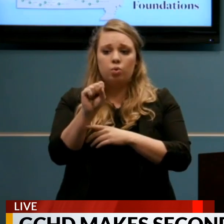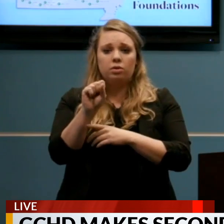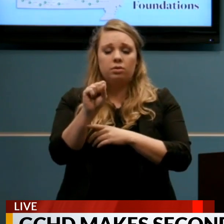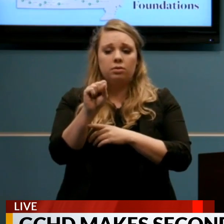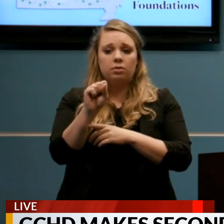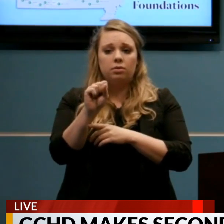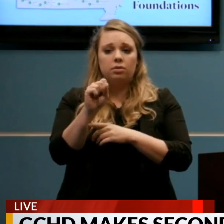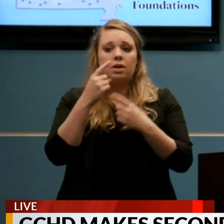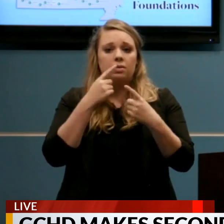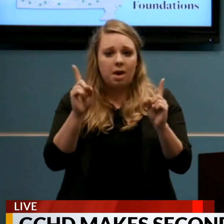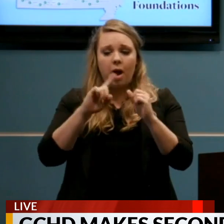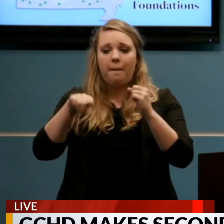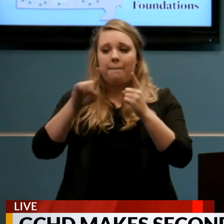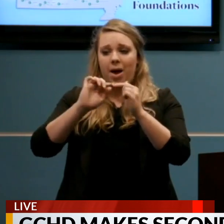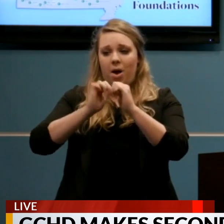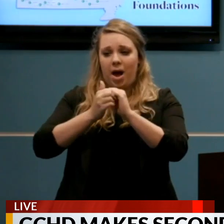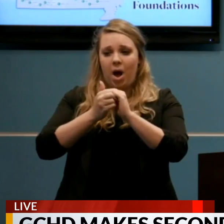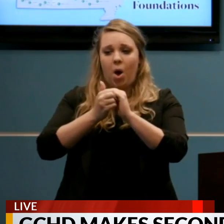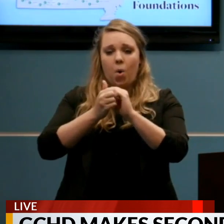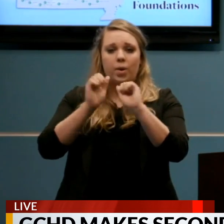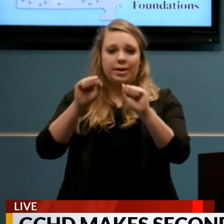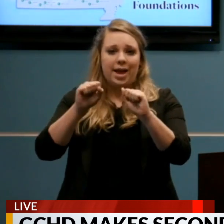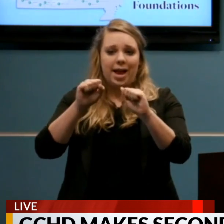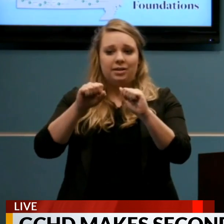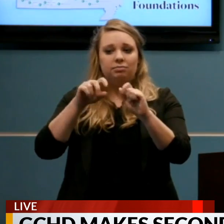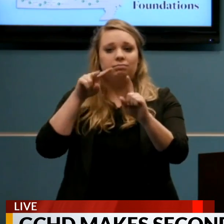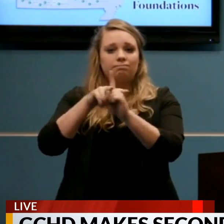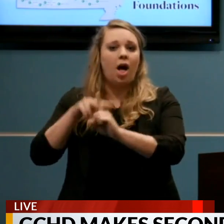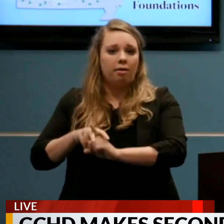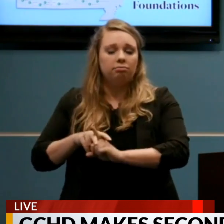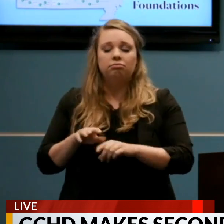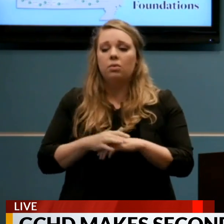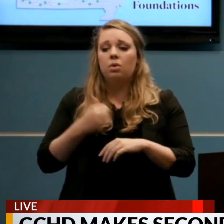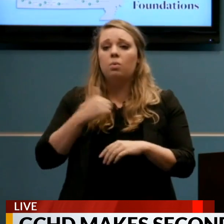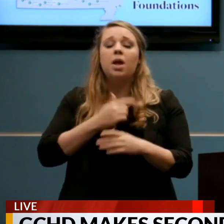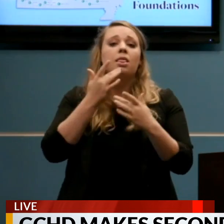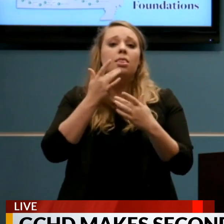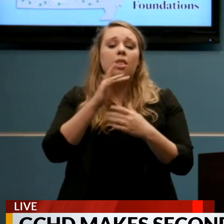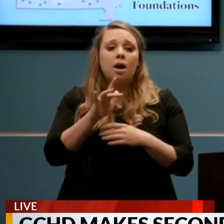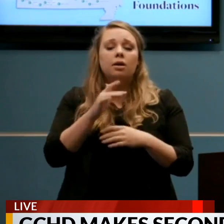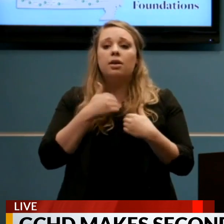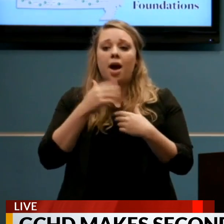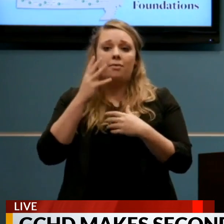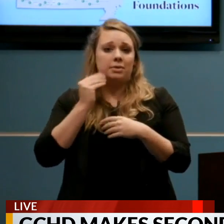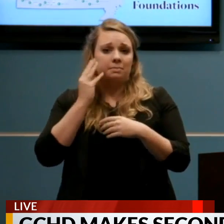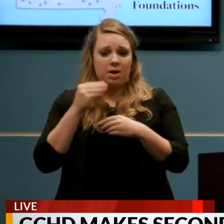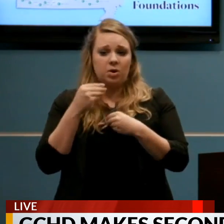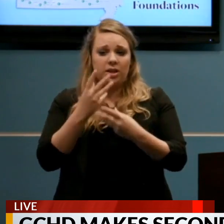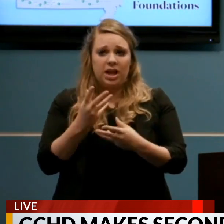on how they can access those. We are fortunate to have experience providing disaster response and